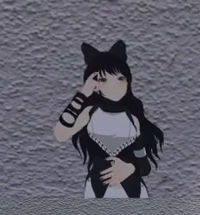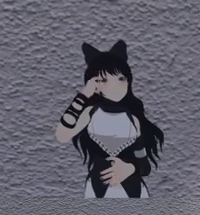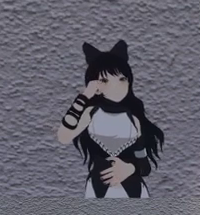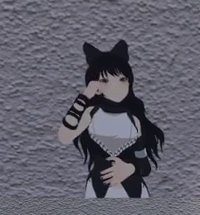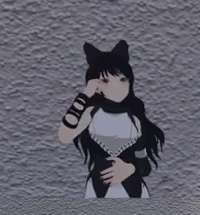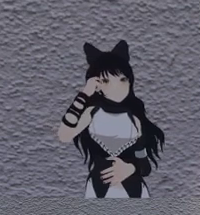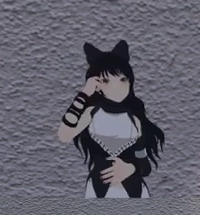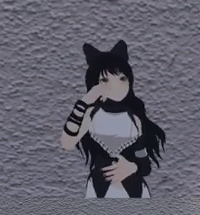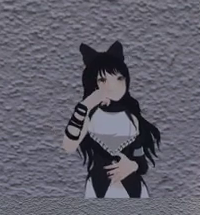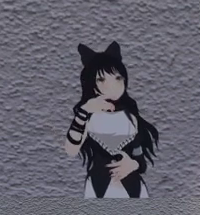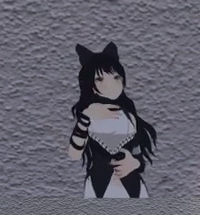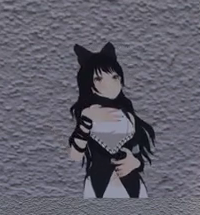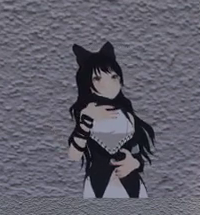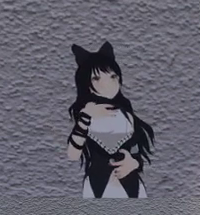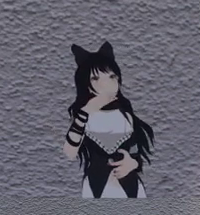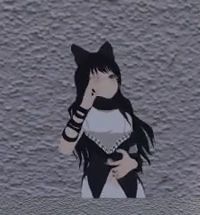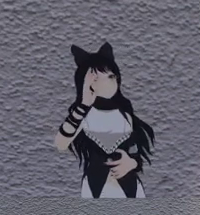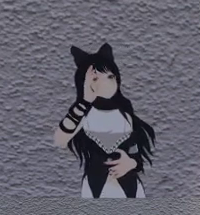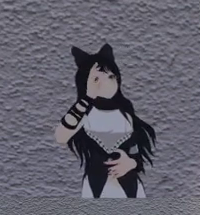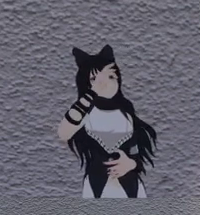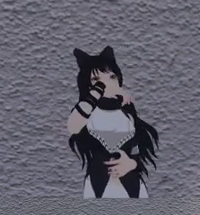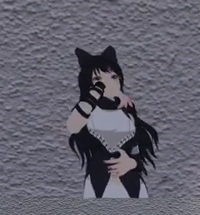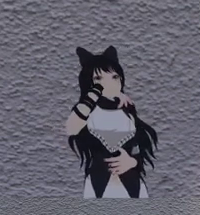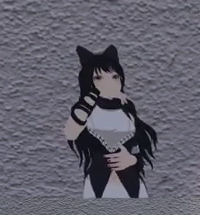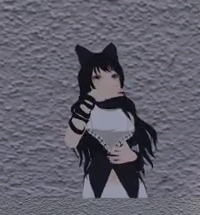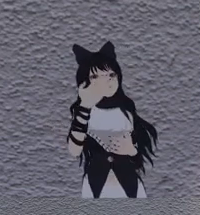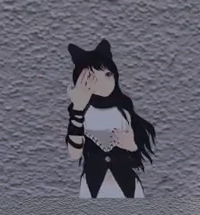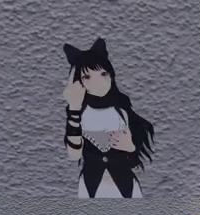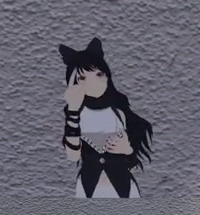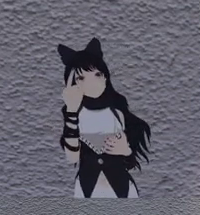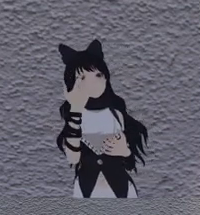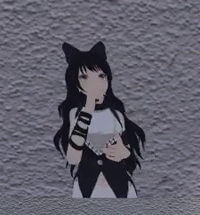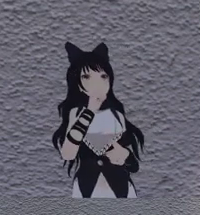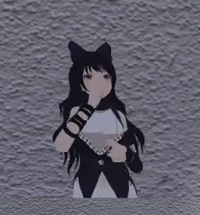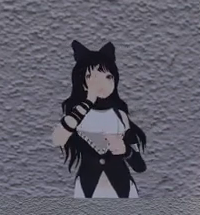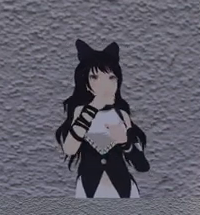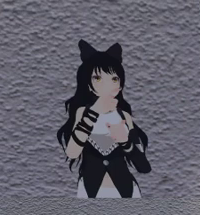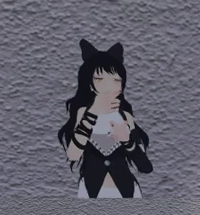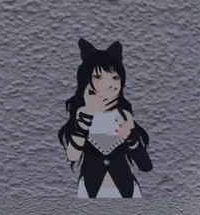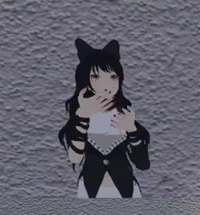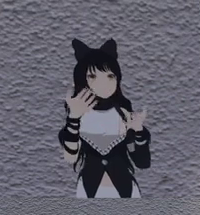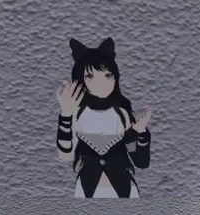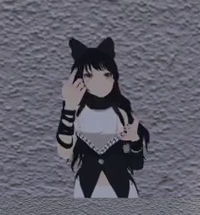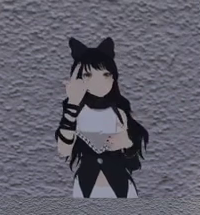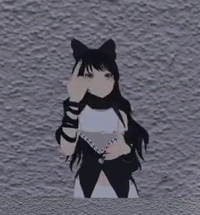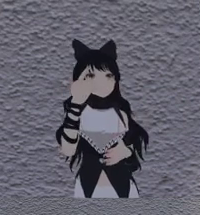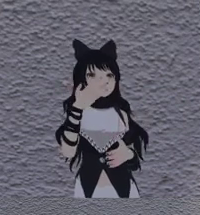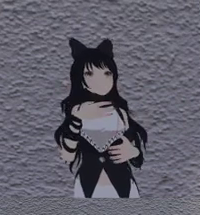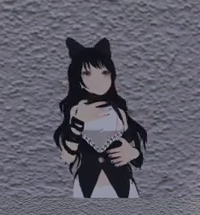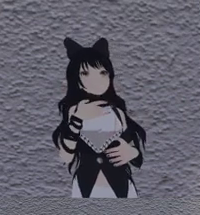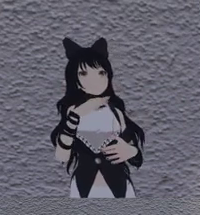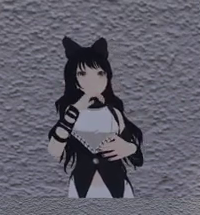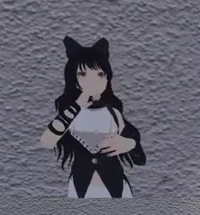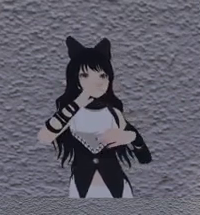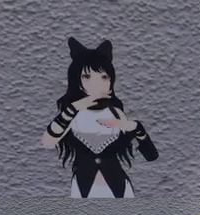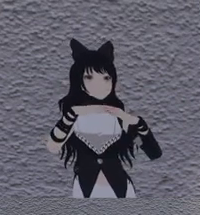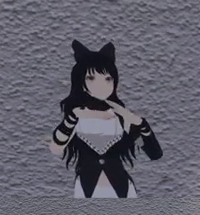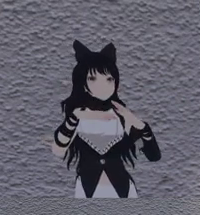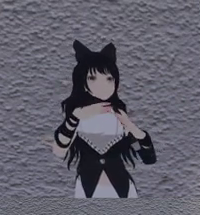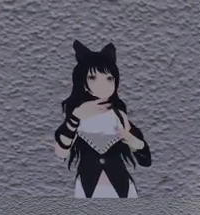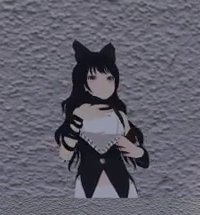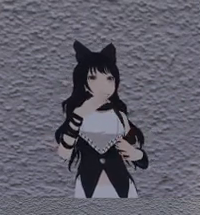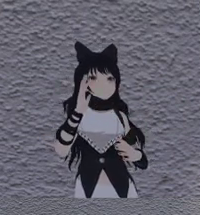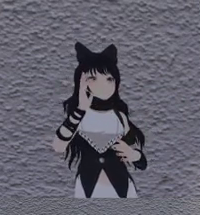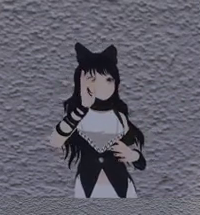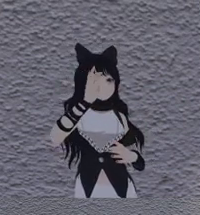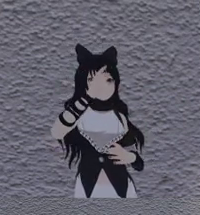like I see something and I'm thinking about it and I'm like, this feels strange. This isn't right. Something's wrong. I